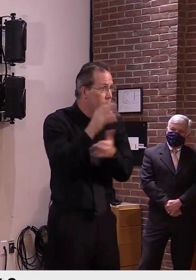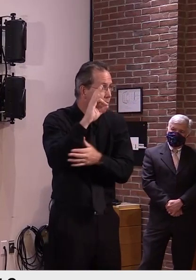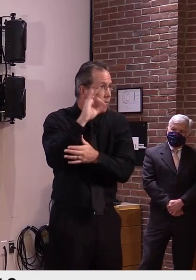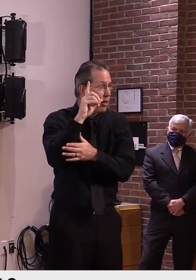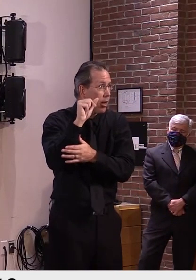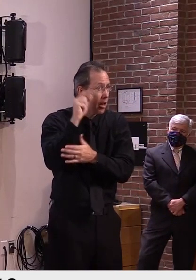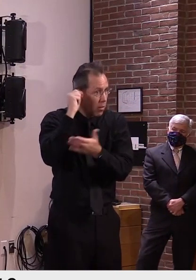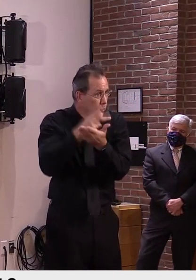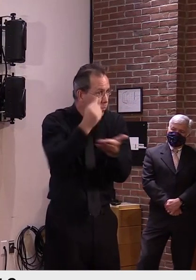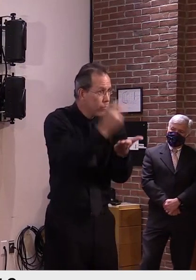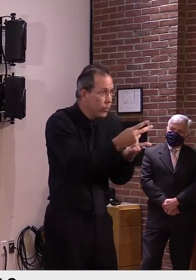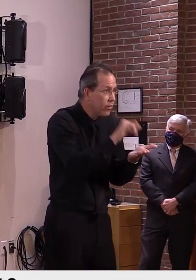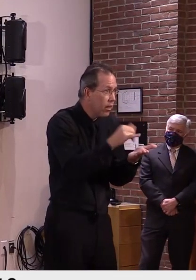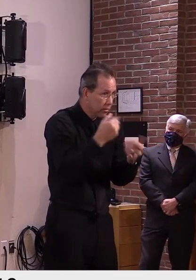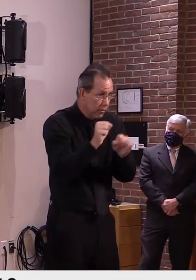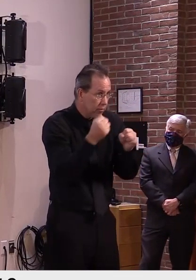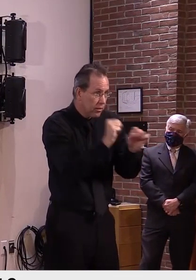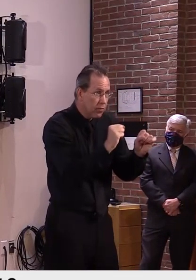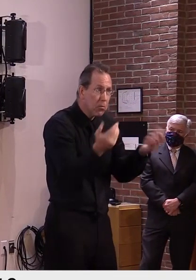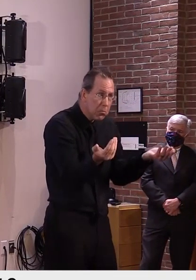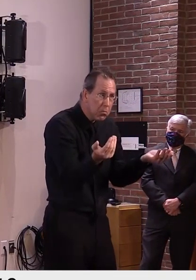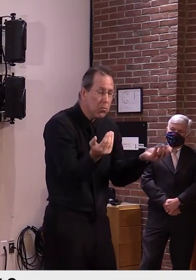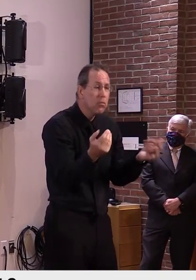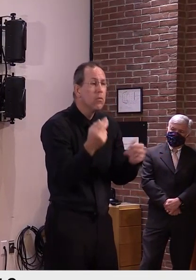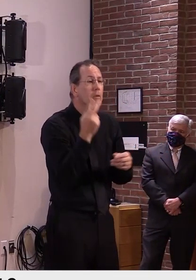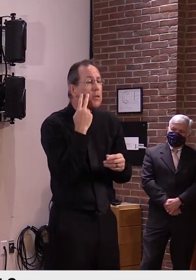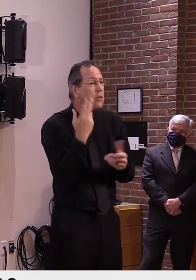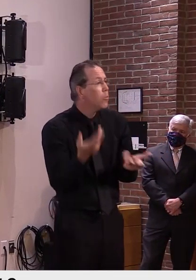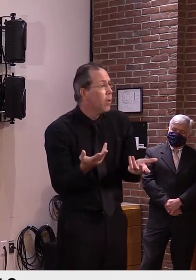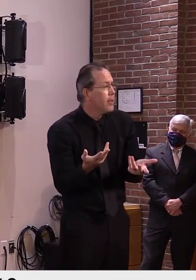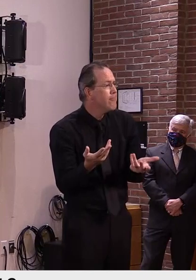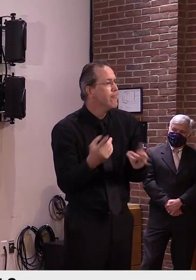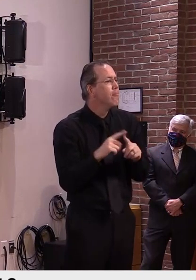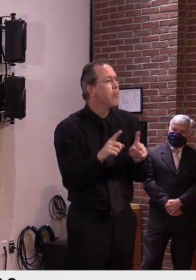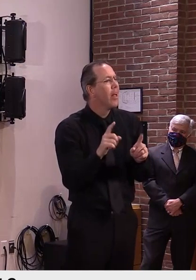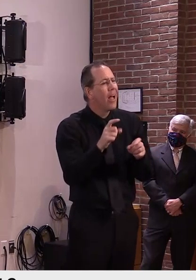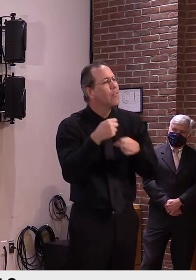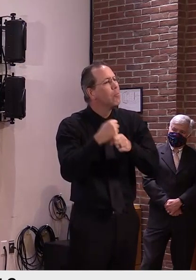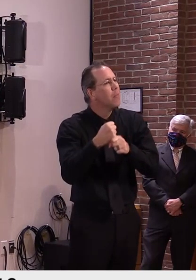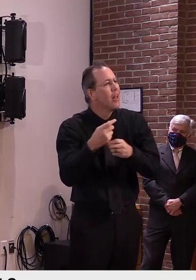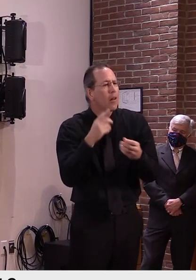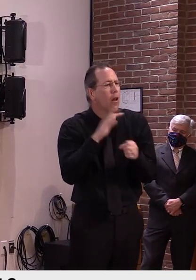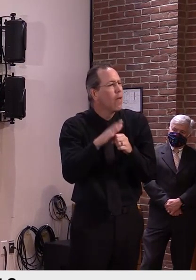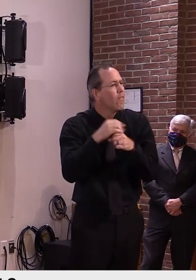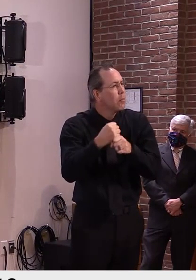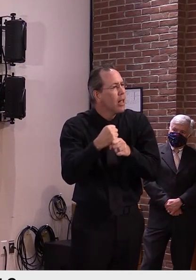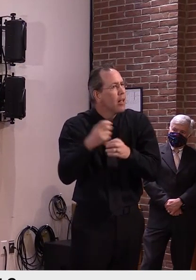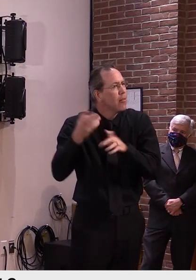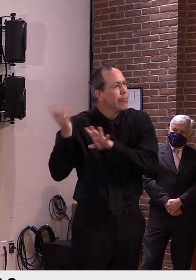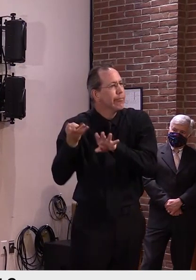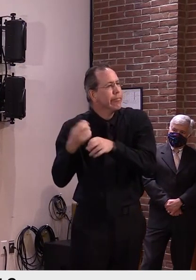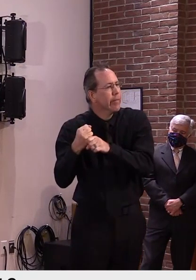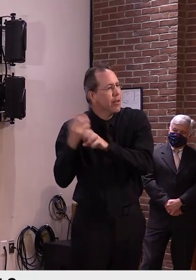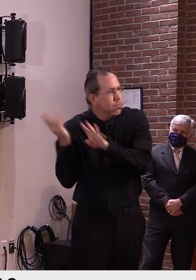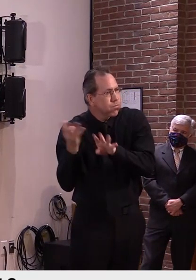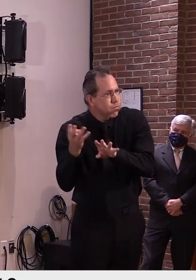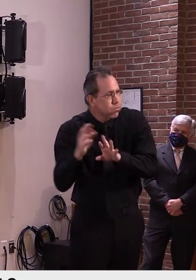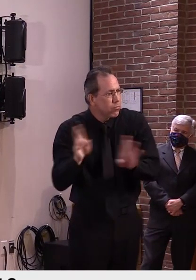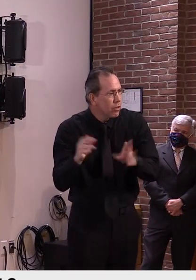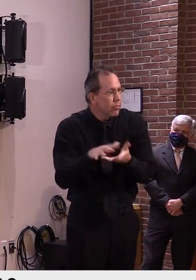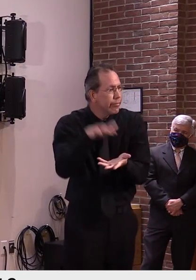safety, but they'll again be available to a high priority part of the population.